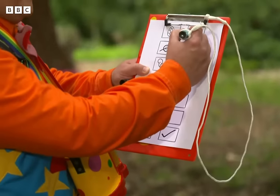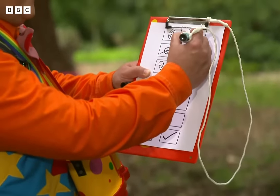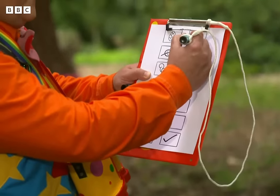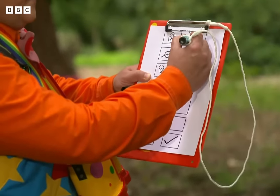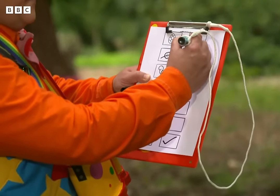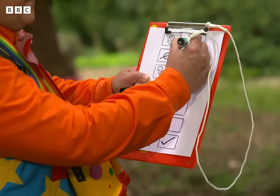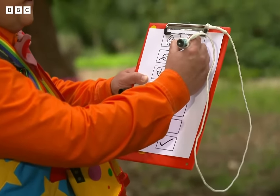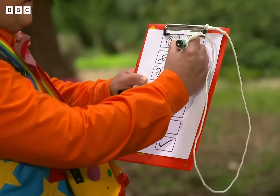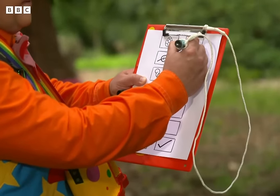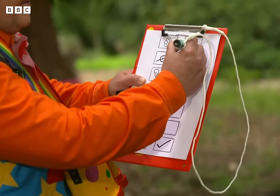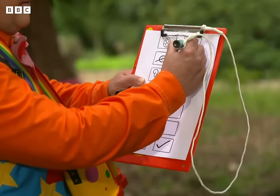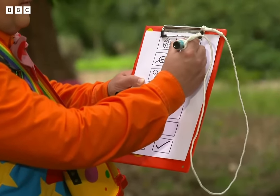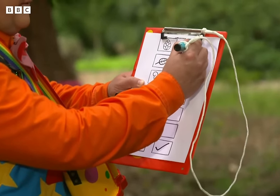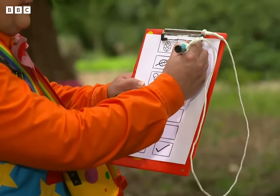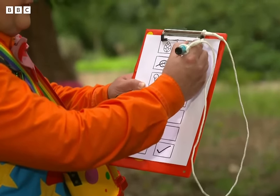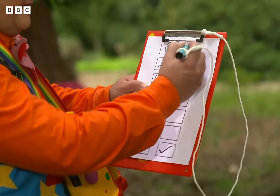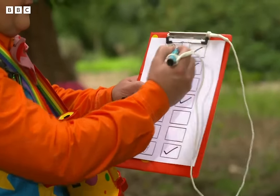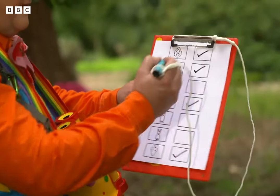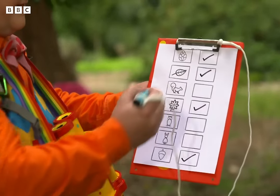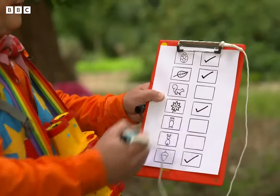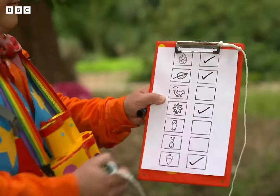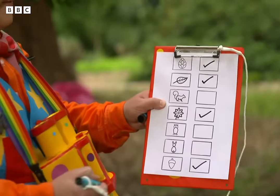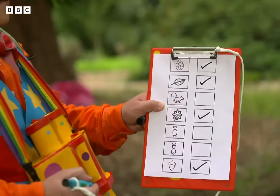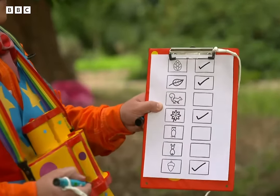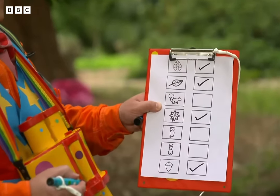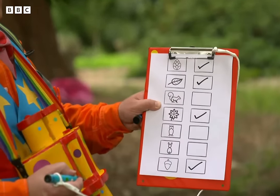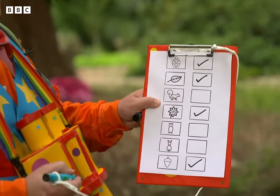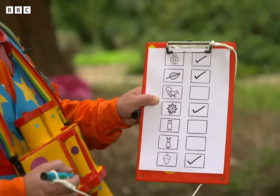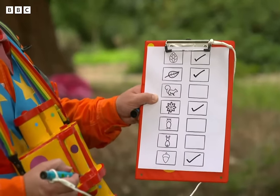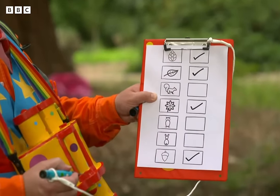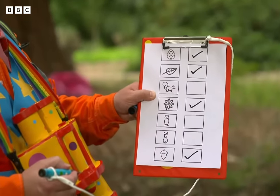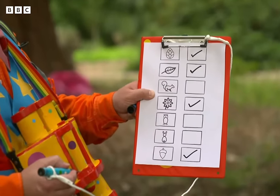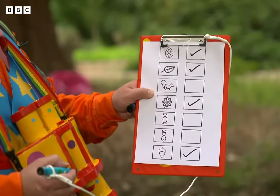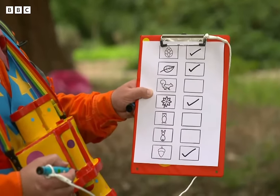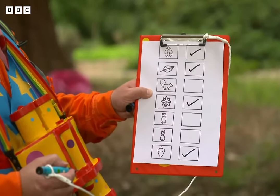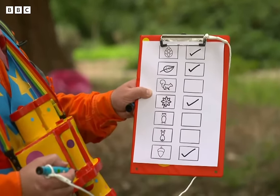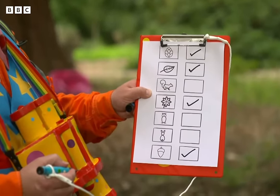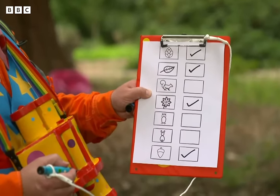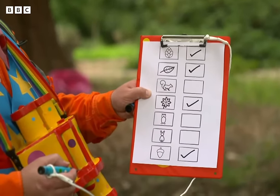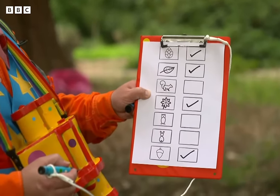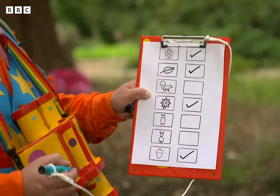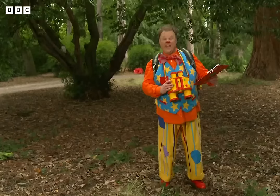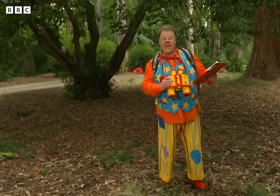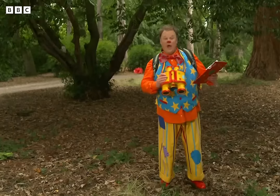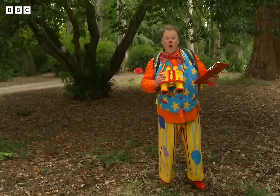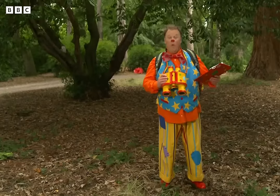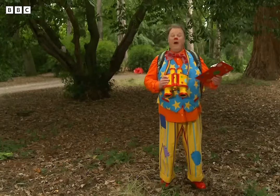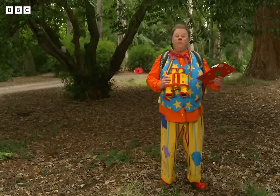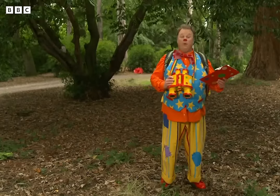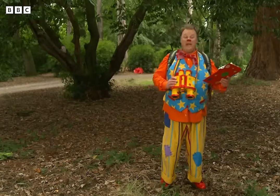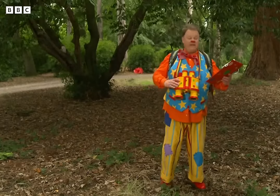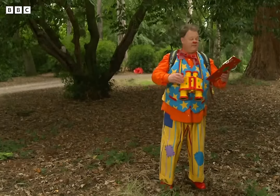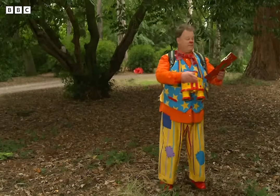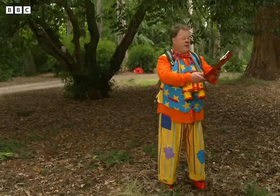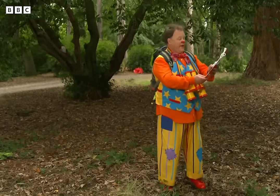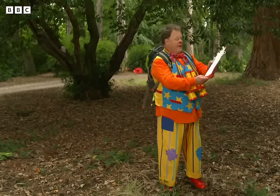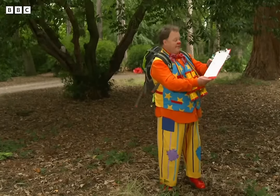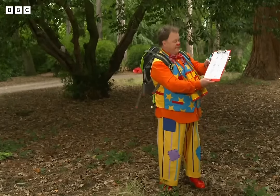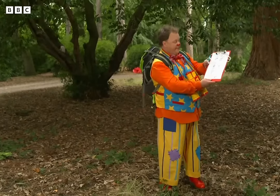Pine cone, there we go. Well done, Mr. Tumble. What else do you need to spot? Well, we need to spot